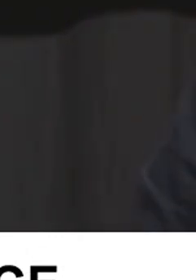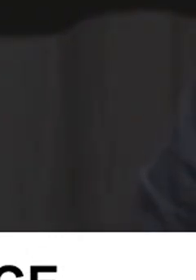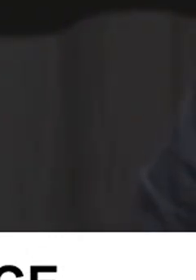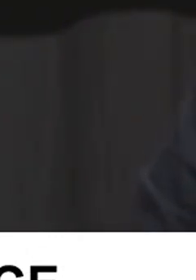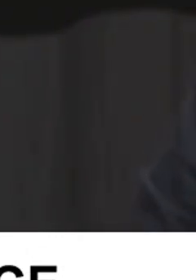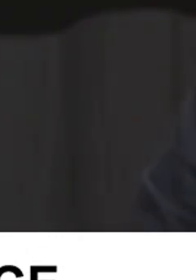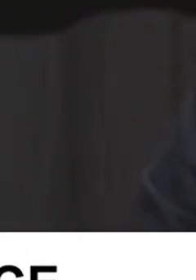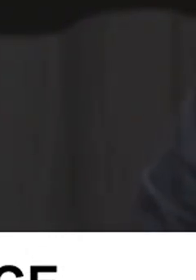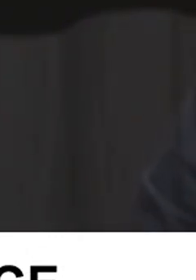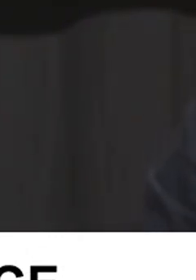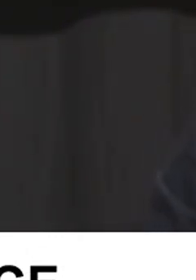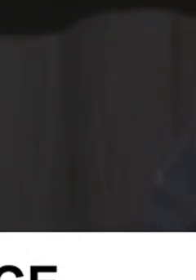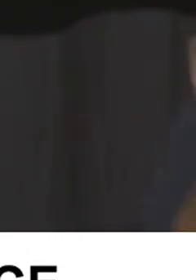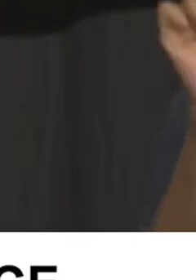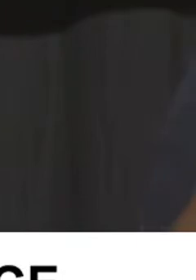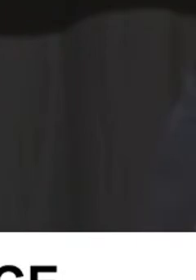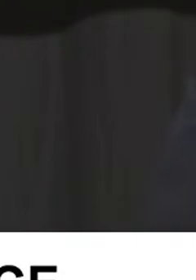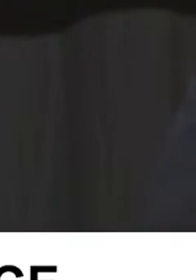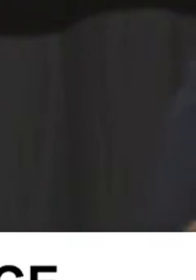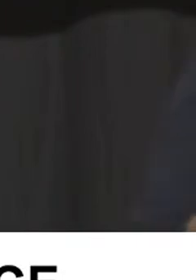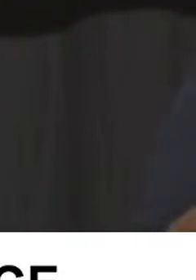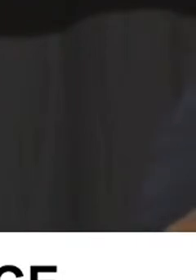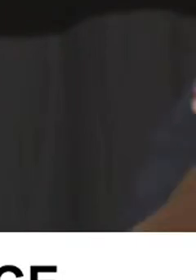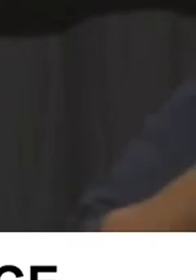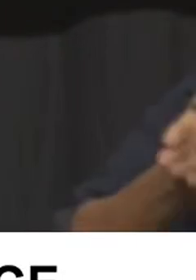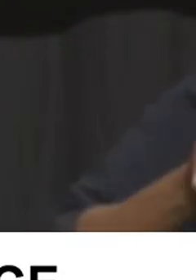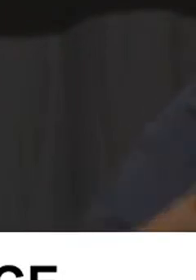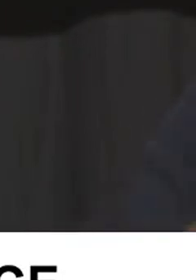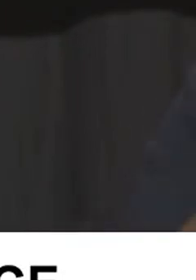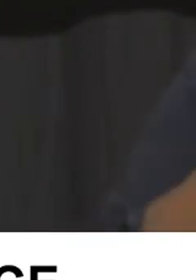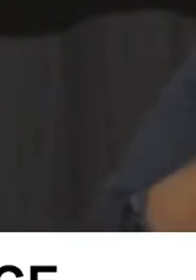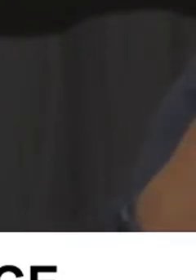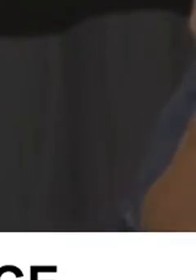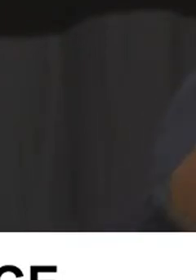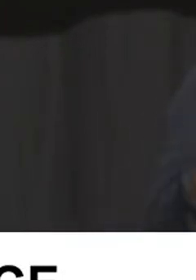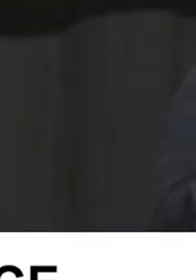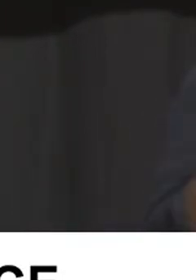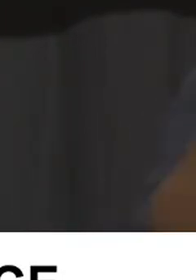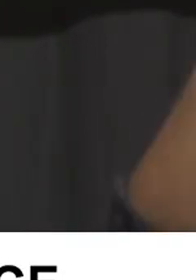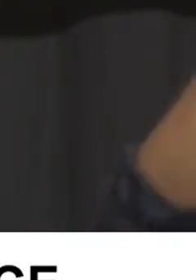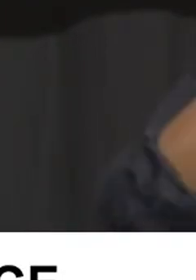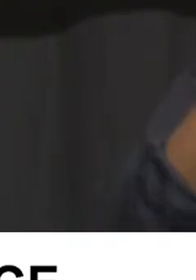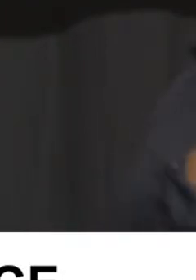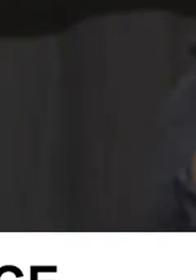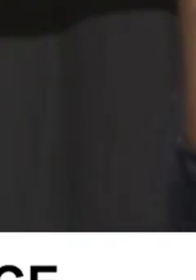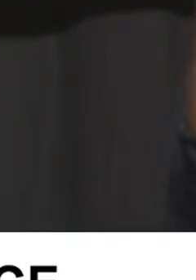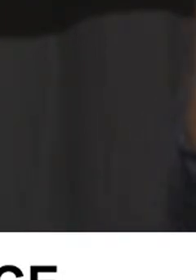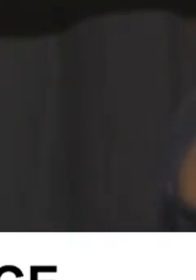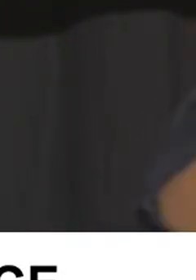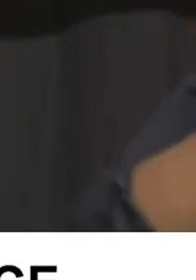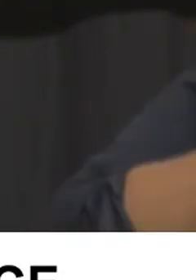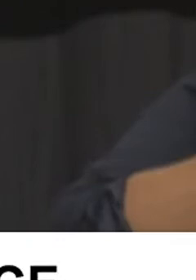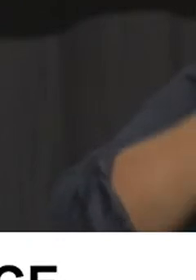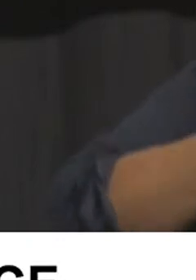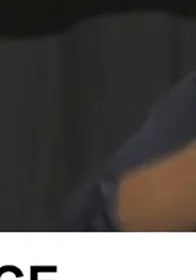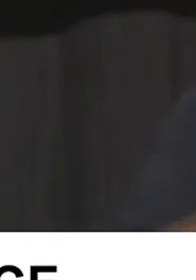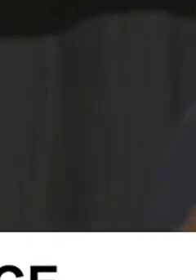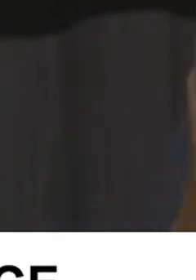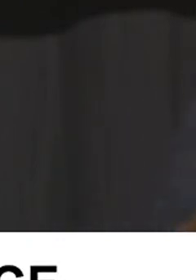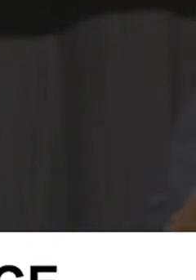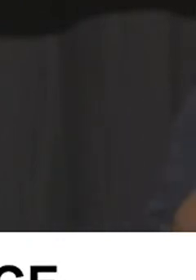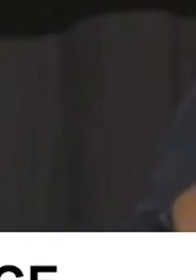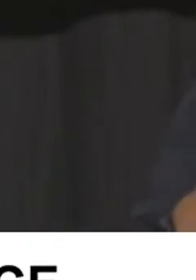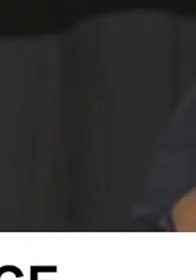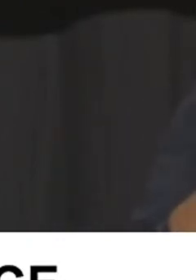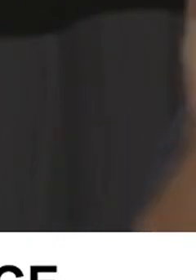Good afternoon to everyone in the House and those who are joining virtually. My task is simple this afternoon, is to welcome you, to welcome